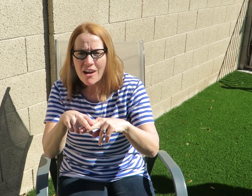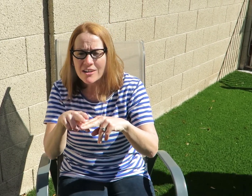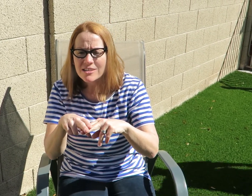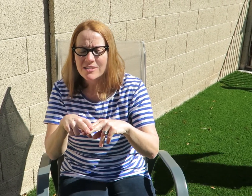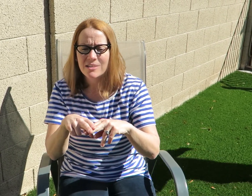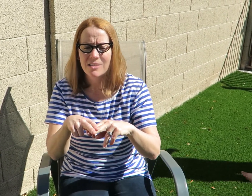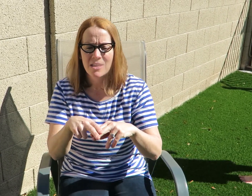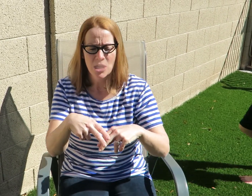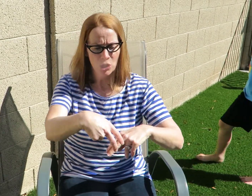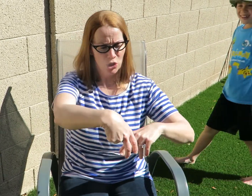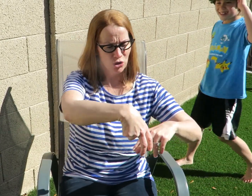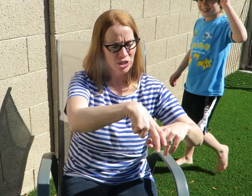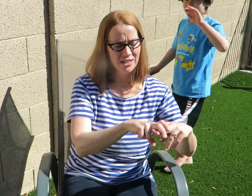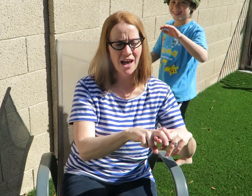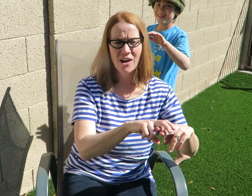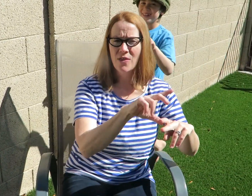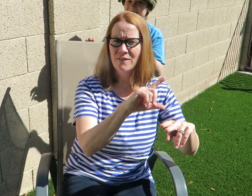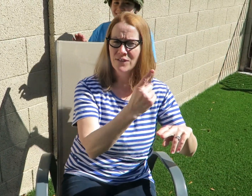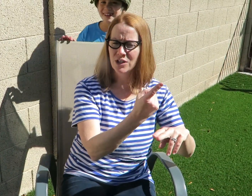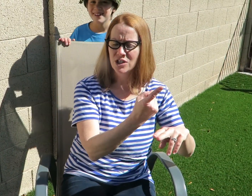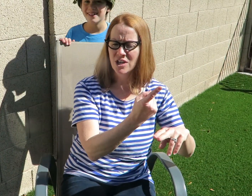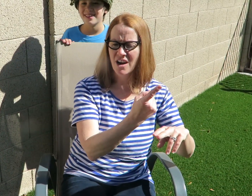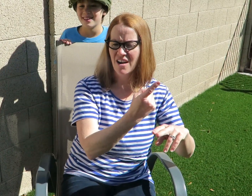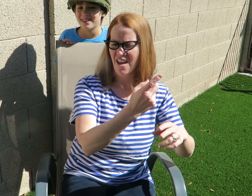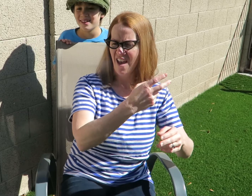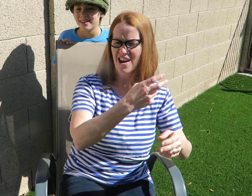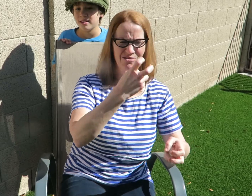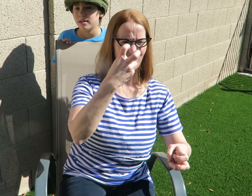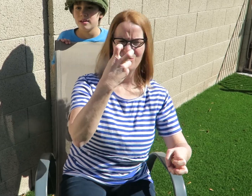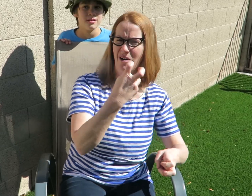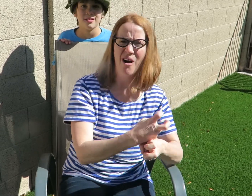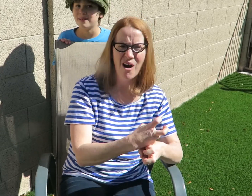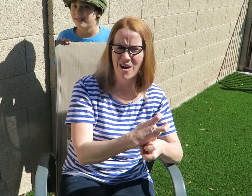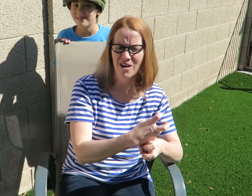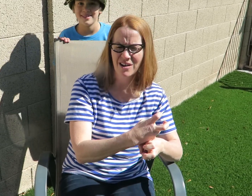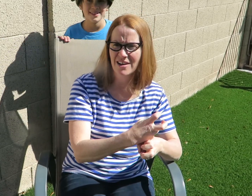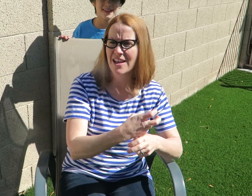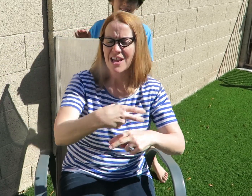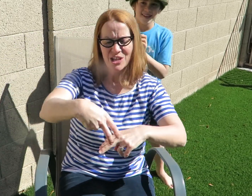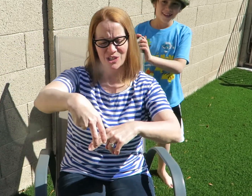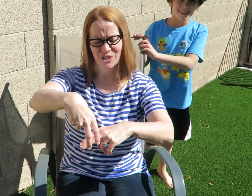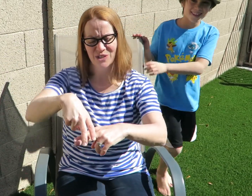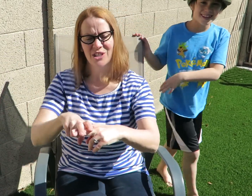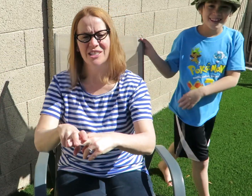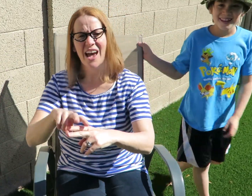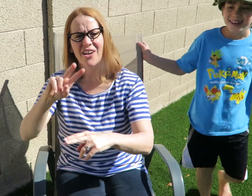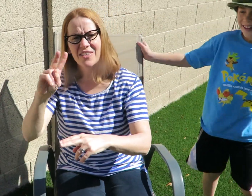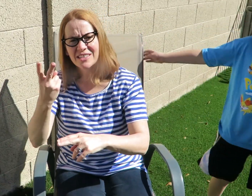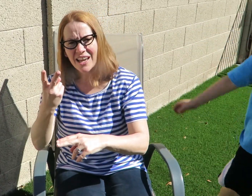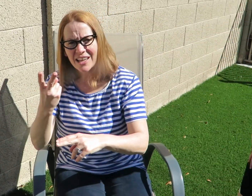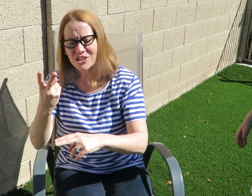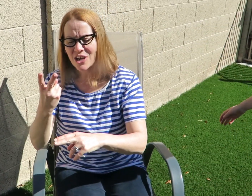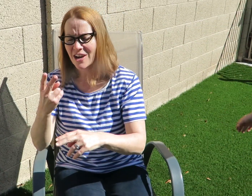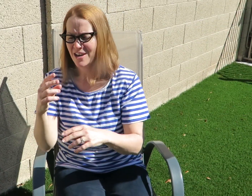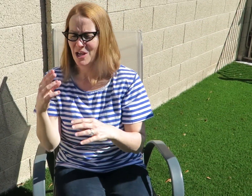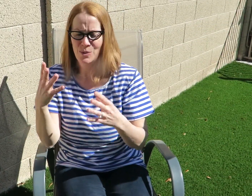chairs. So she sat on the first chair, and it was too hard. She sat on the second chair, it was